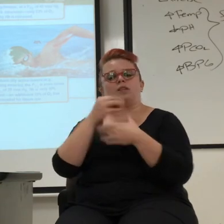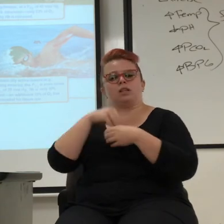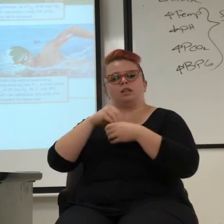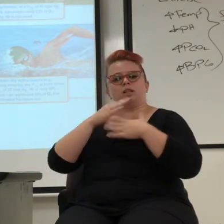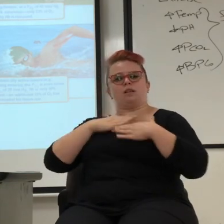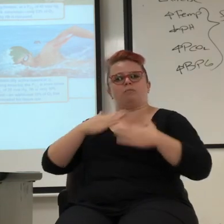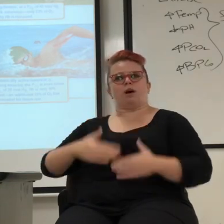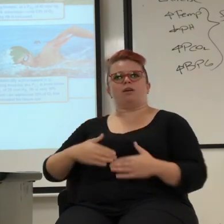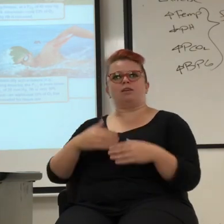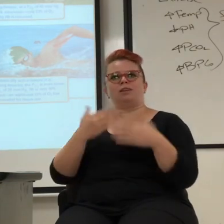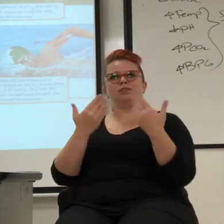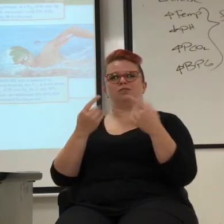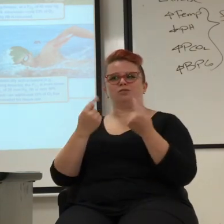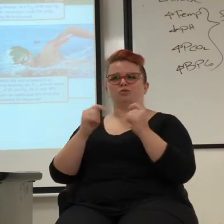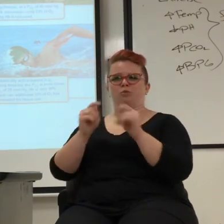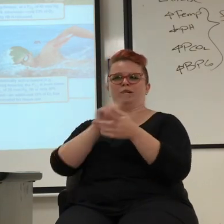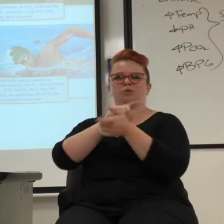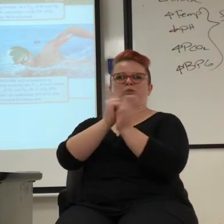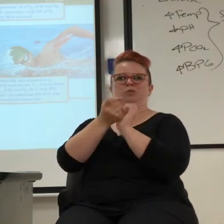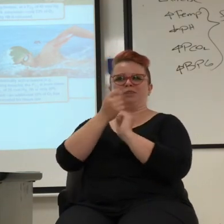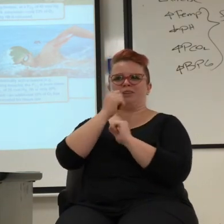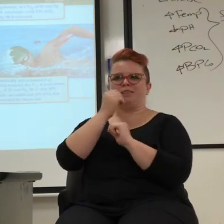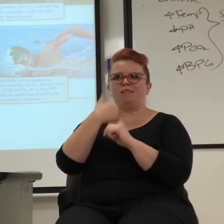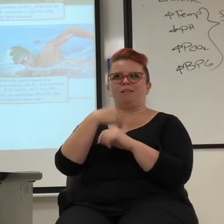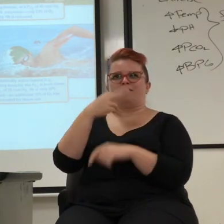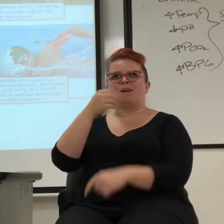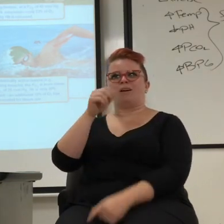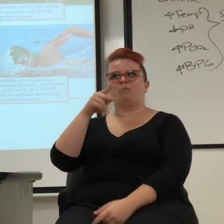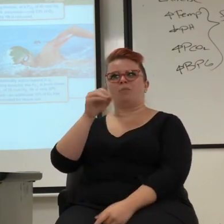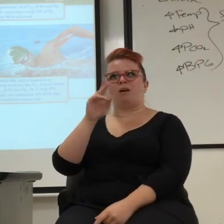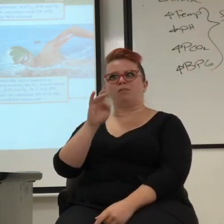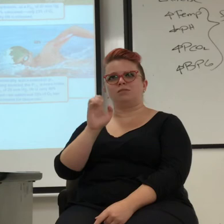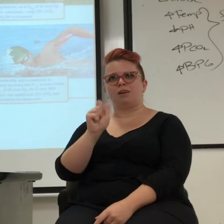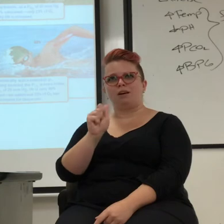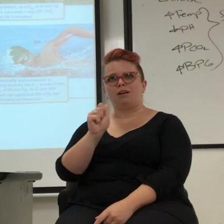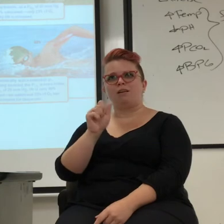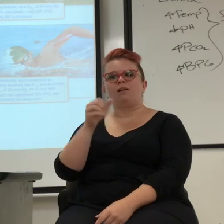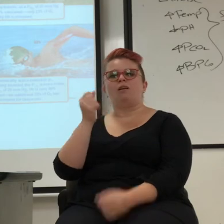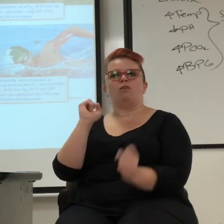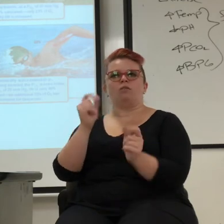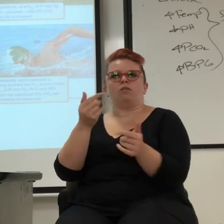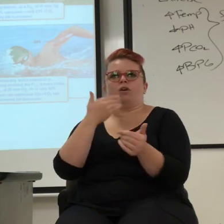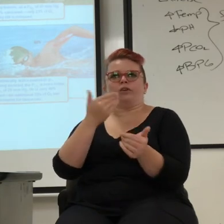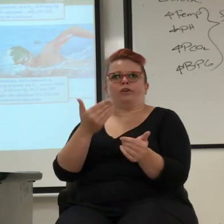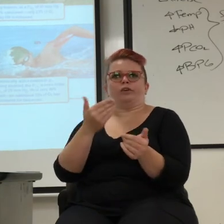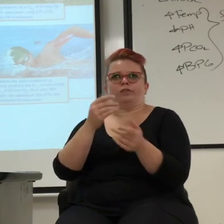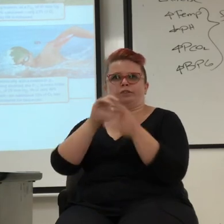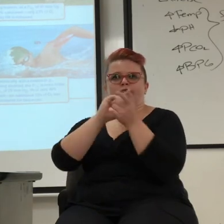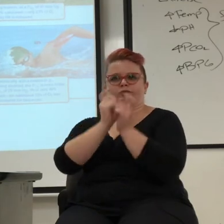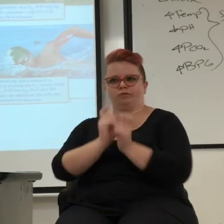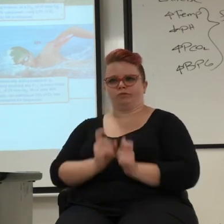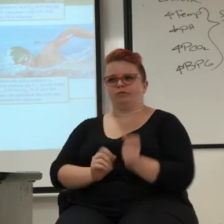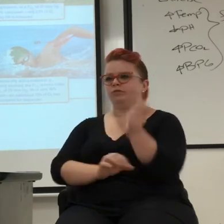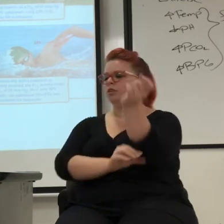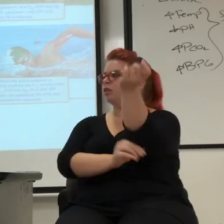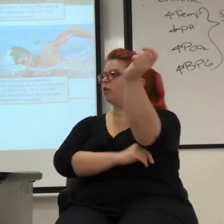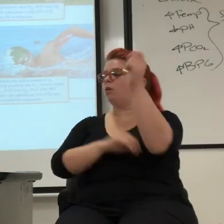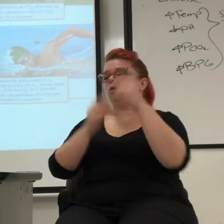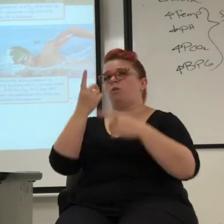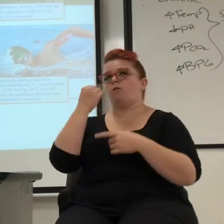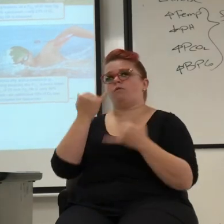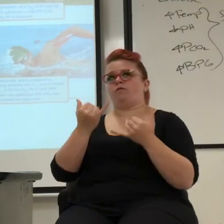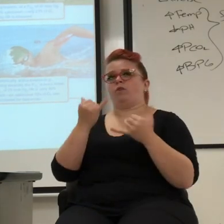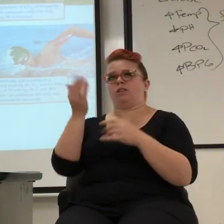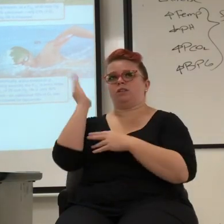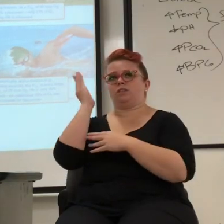even the adaptive changes are all good. All of them good. And so, but here in terms of this lecture,